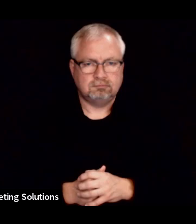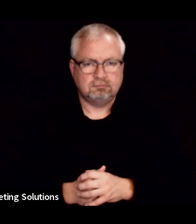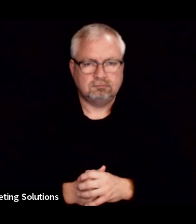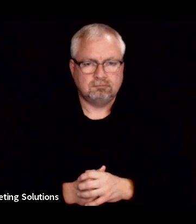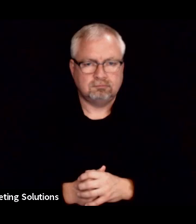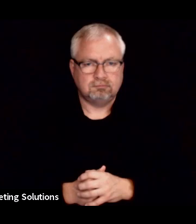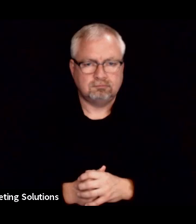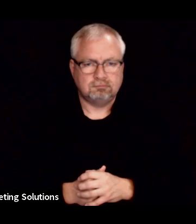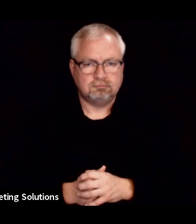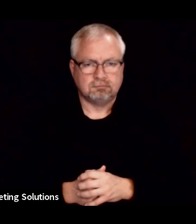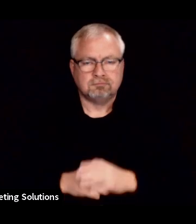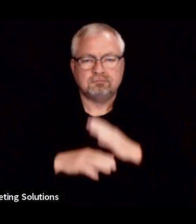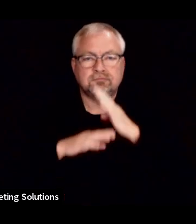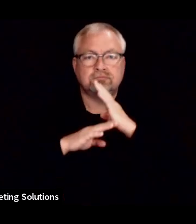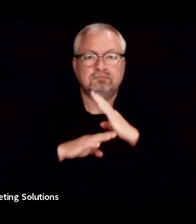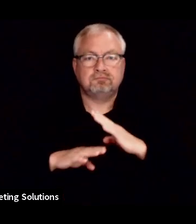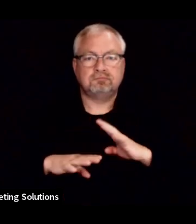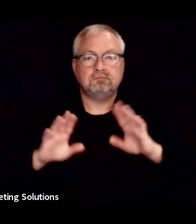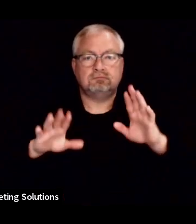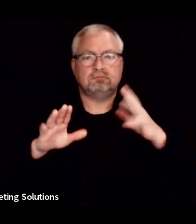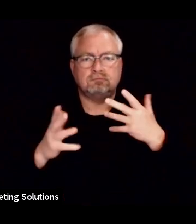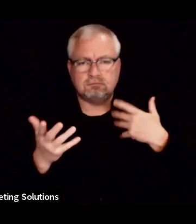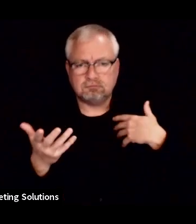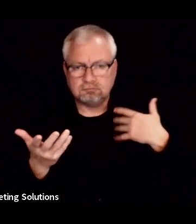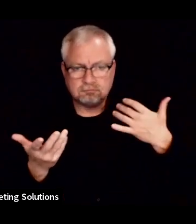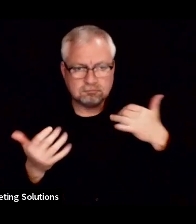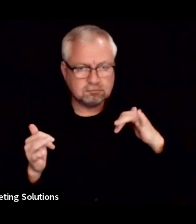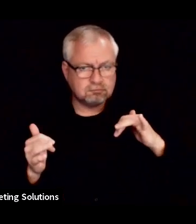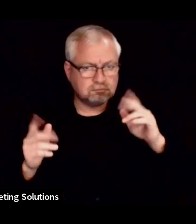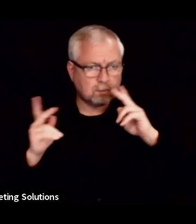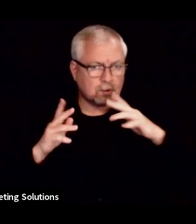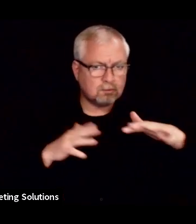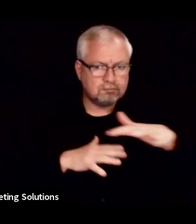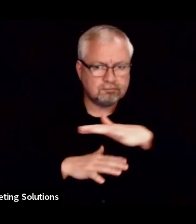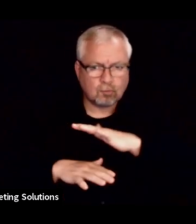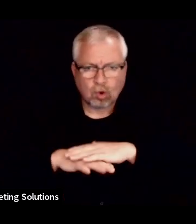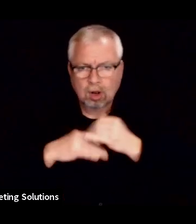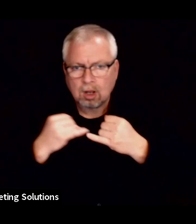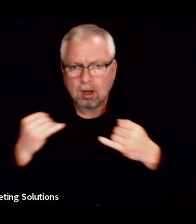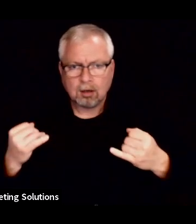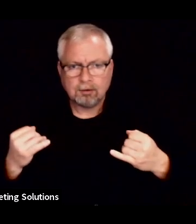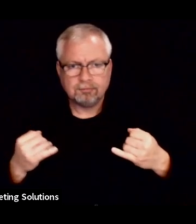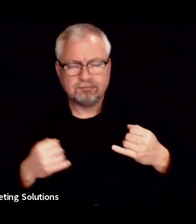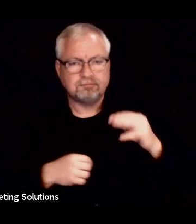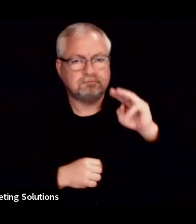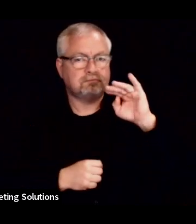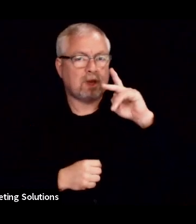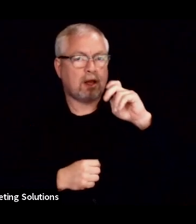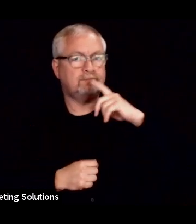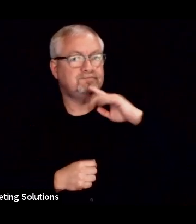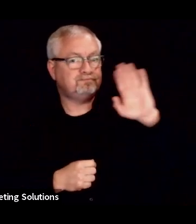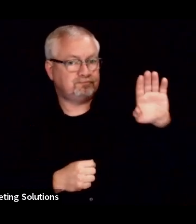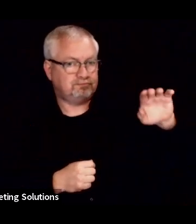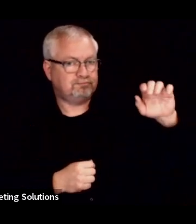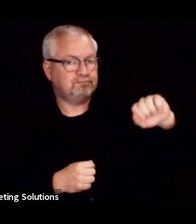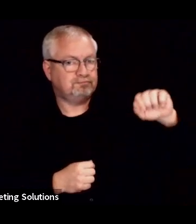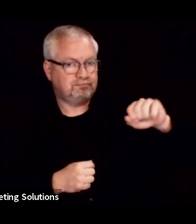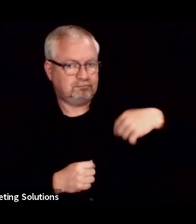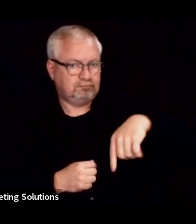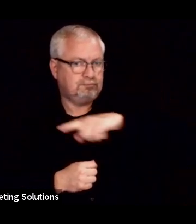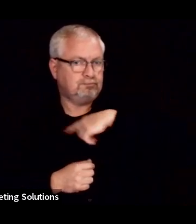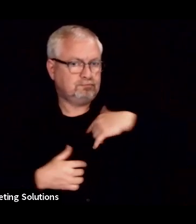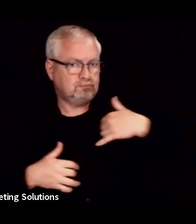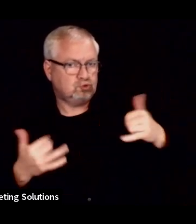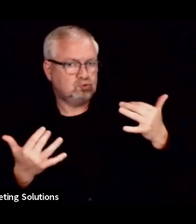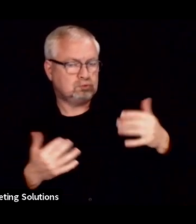I hope anybody's still on the line. We're still here. And if I could ask Steve to just repeat his question. So my apologies. It just goes